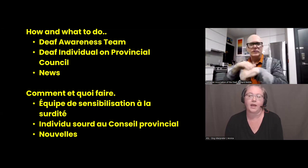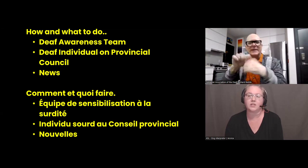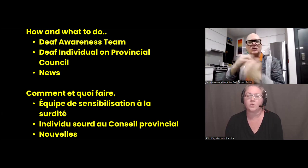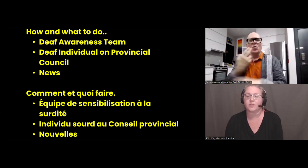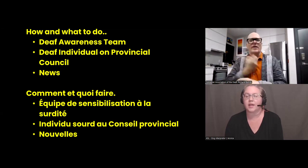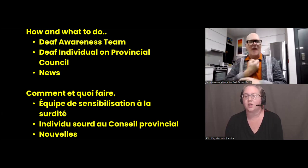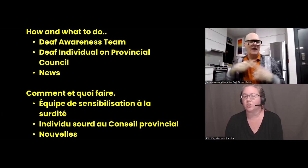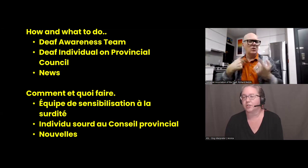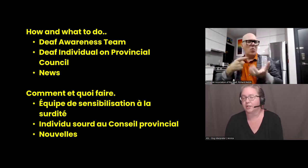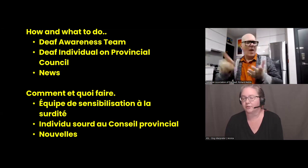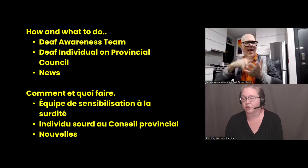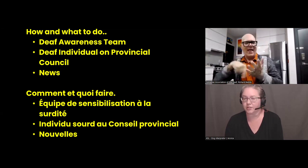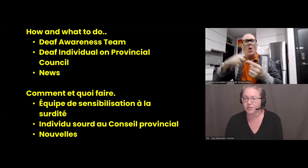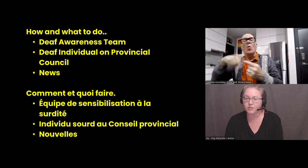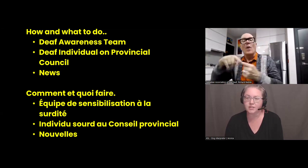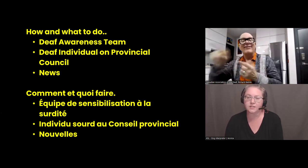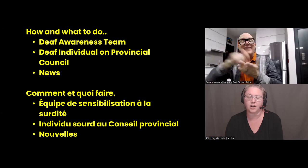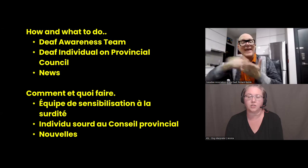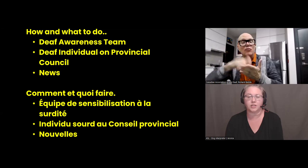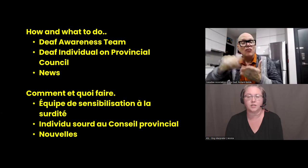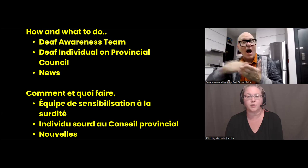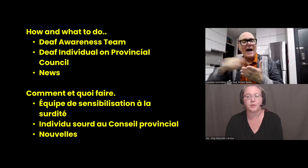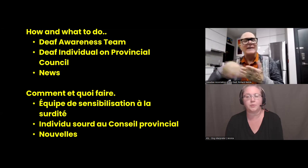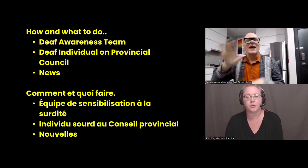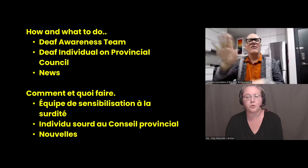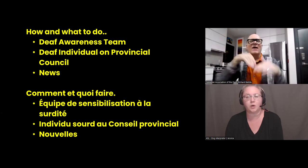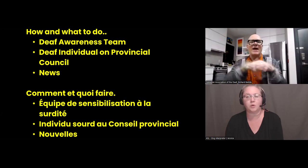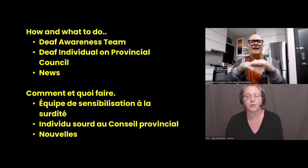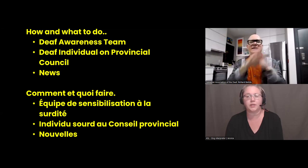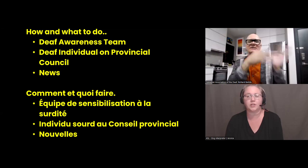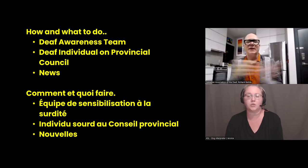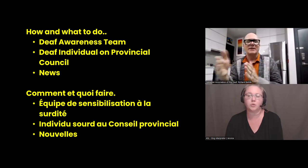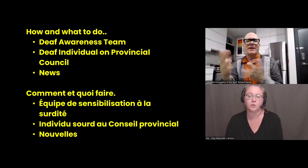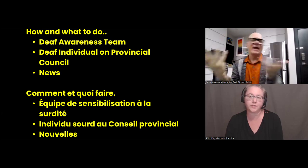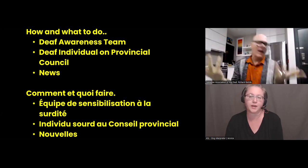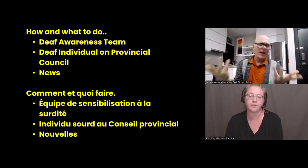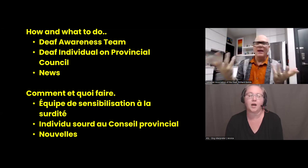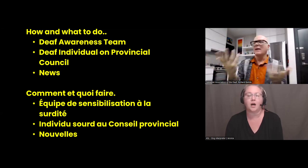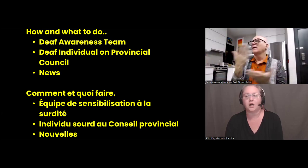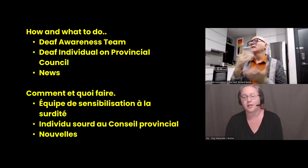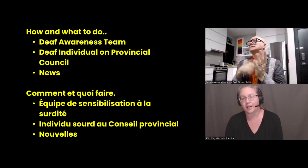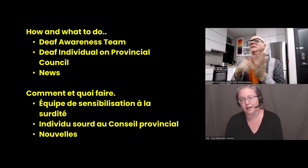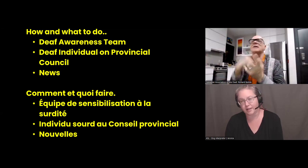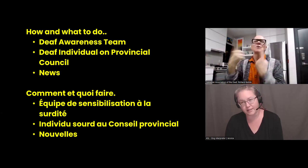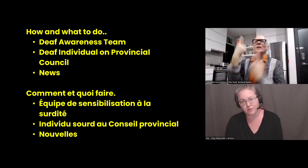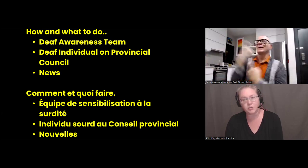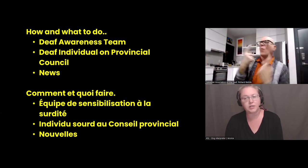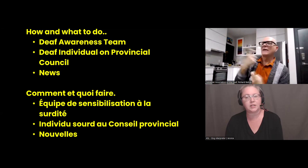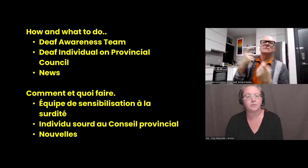And so they are looking for consultants, they are looking for people who are willing to work with them on an accessibility